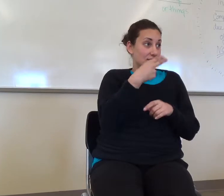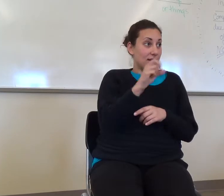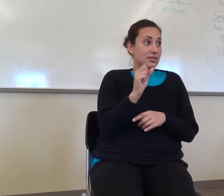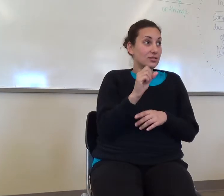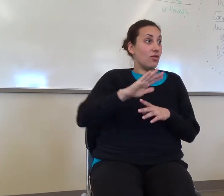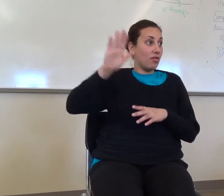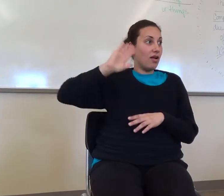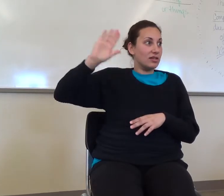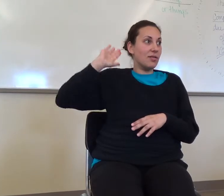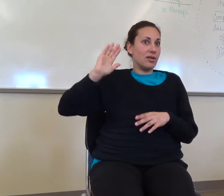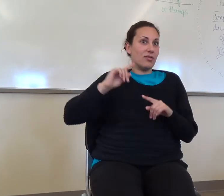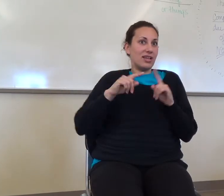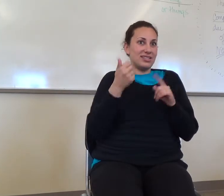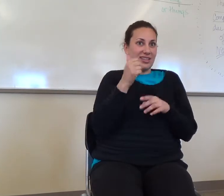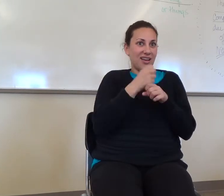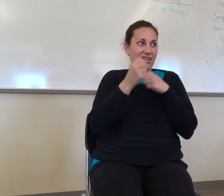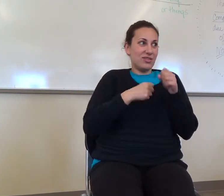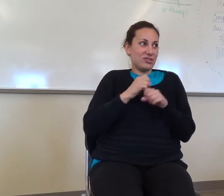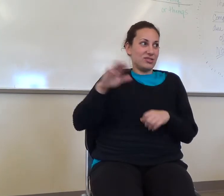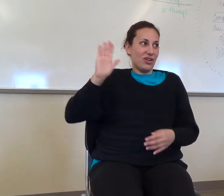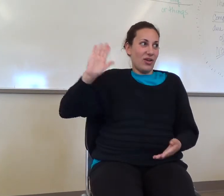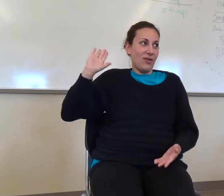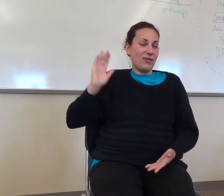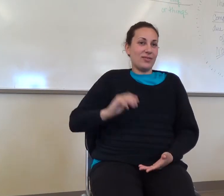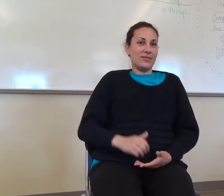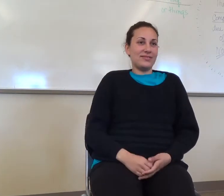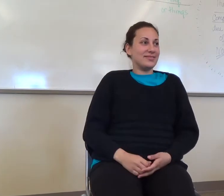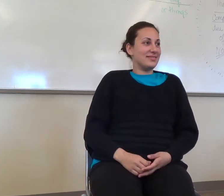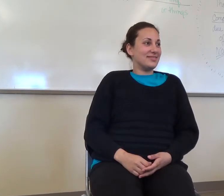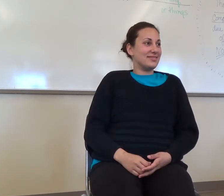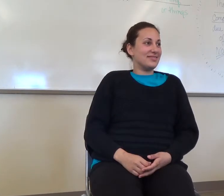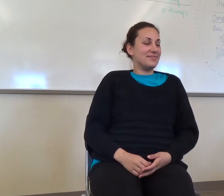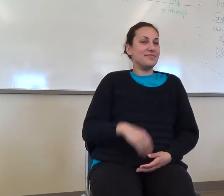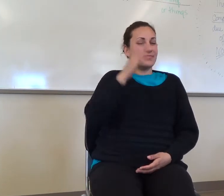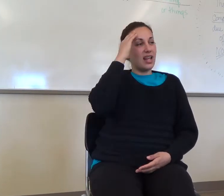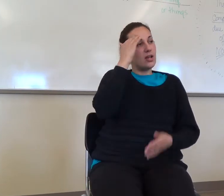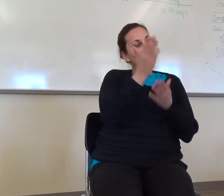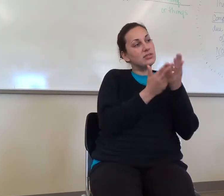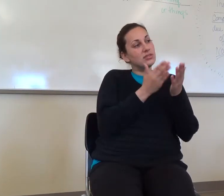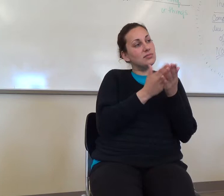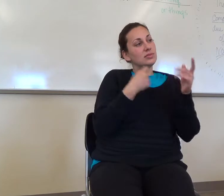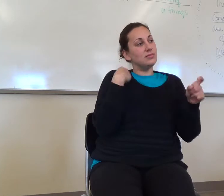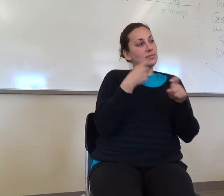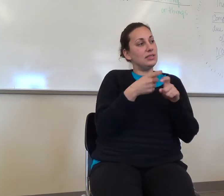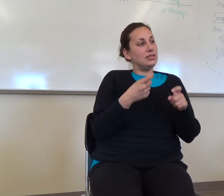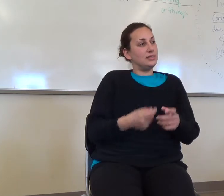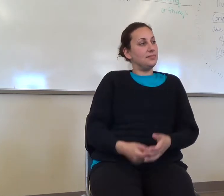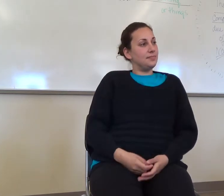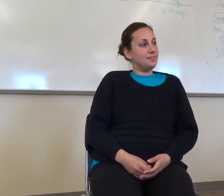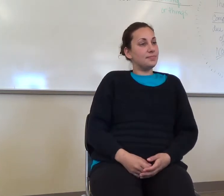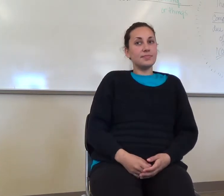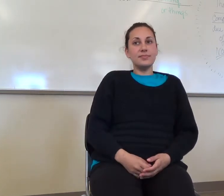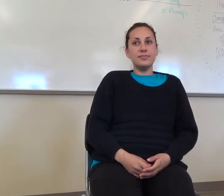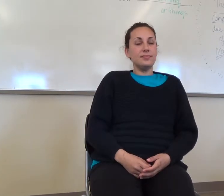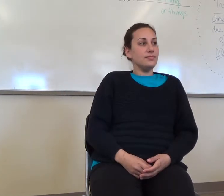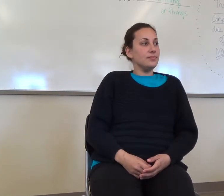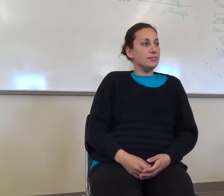popularity, okay? And again, here's where the list helps you. If you start to